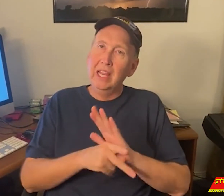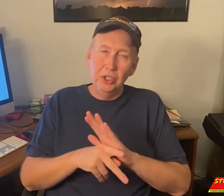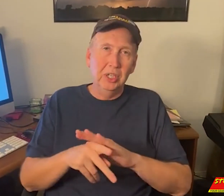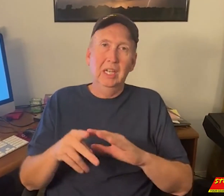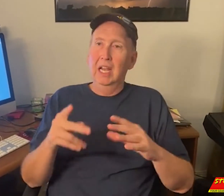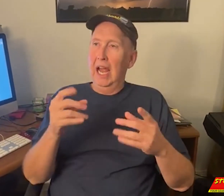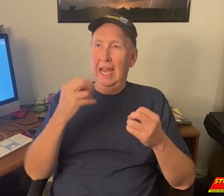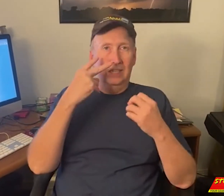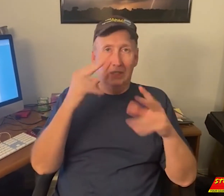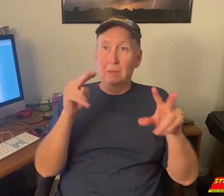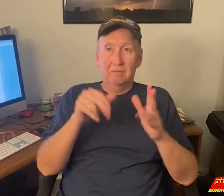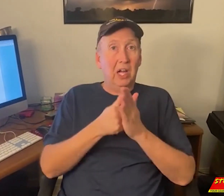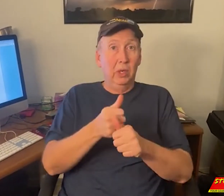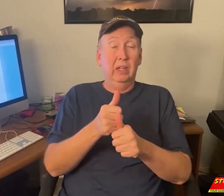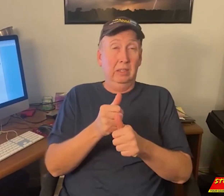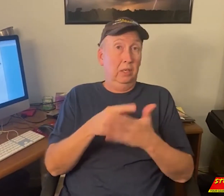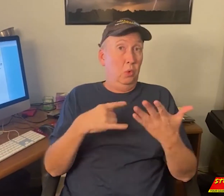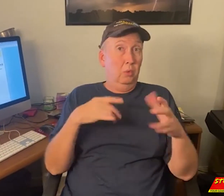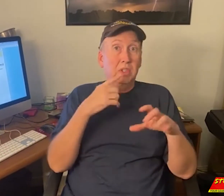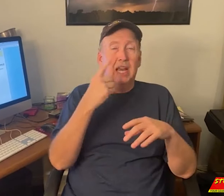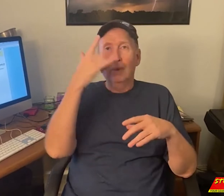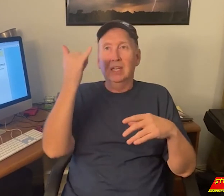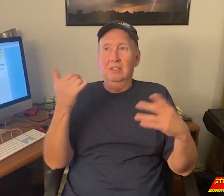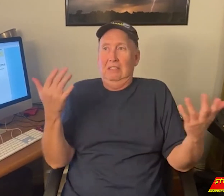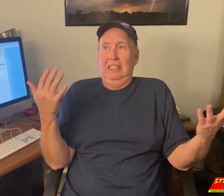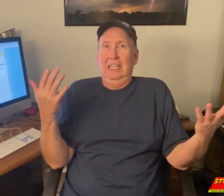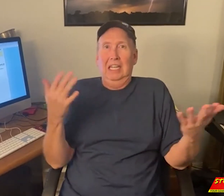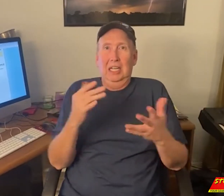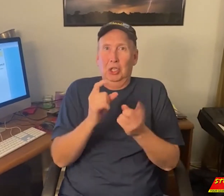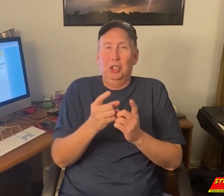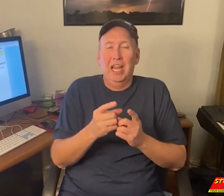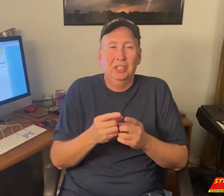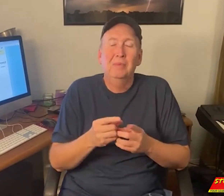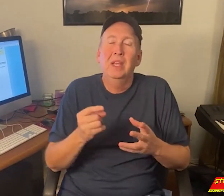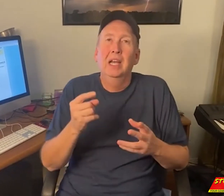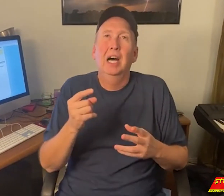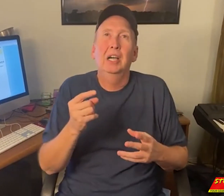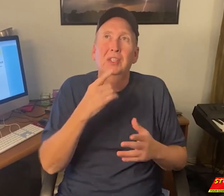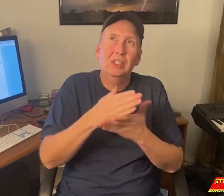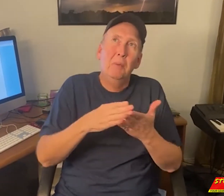page and just keep following what we're saying, because it could change. Some